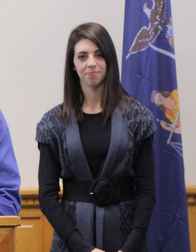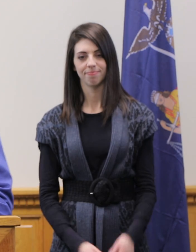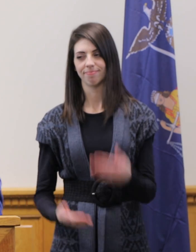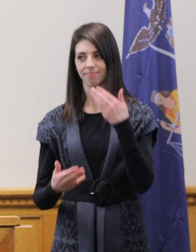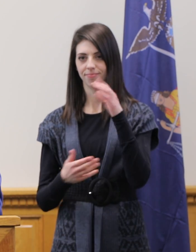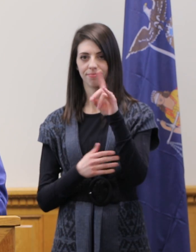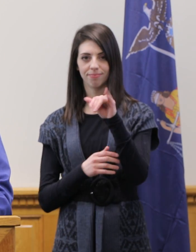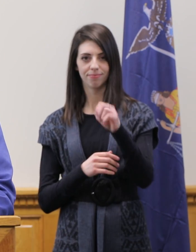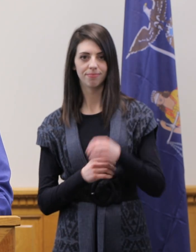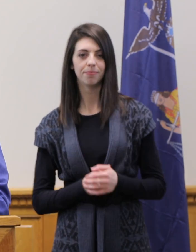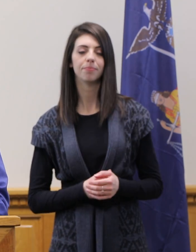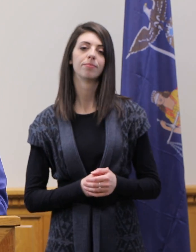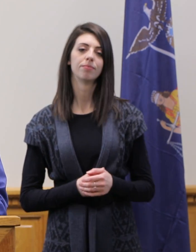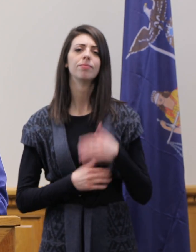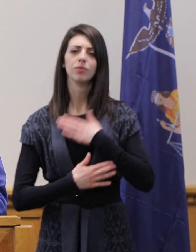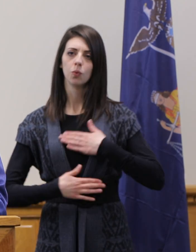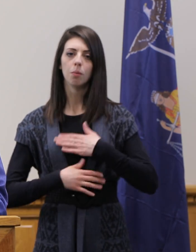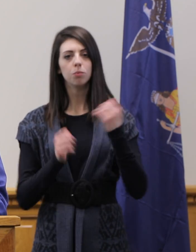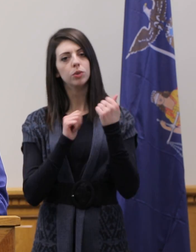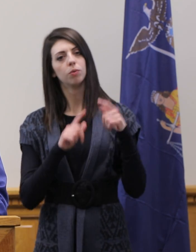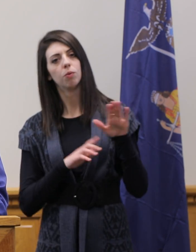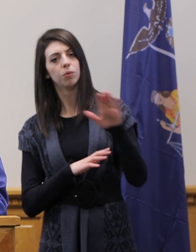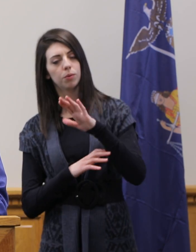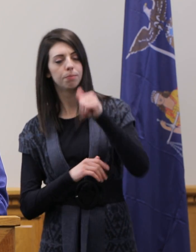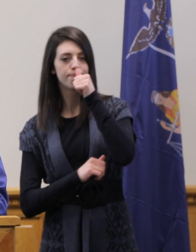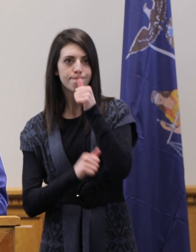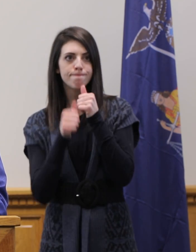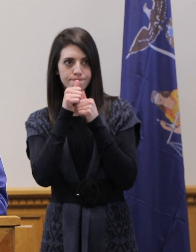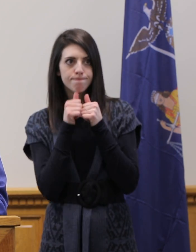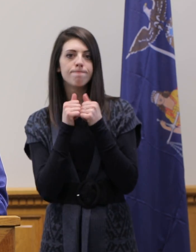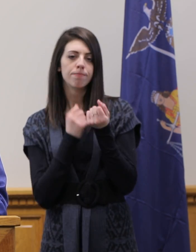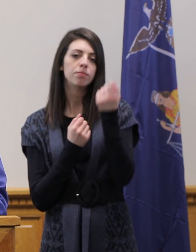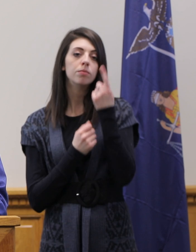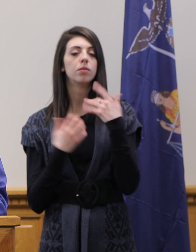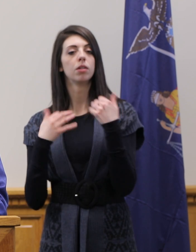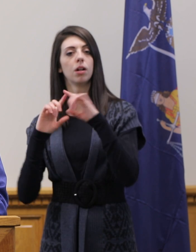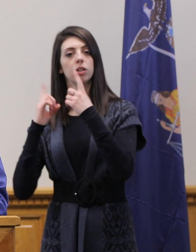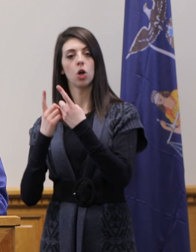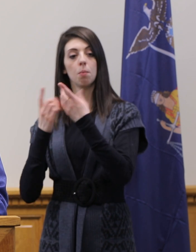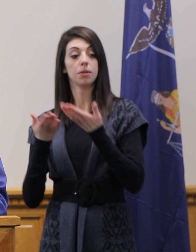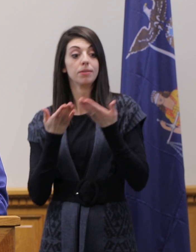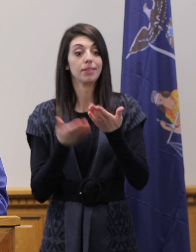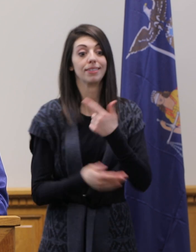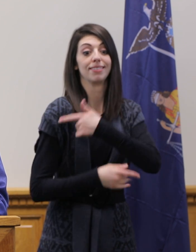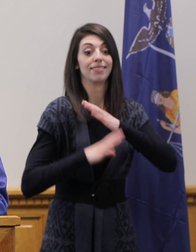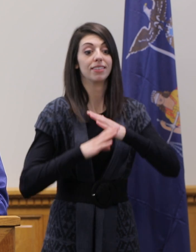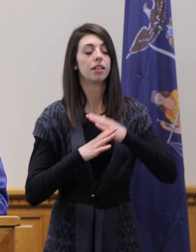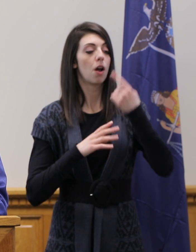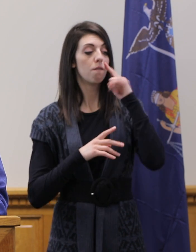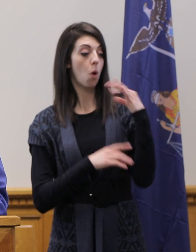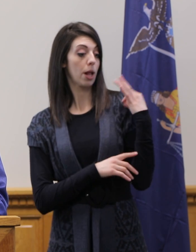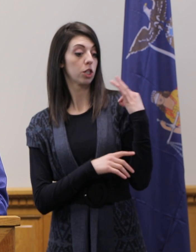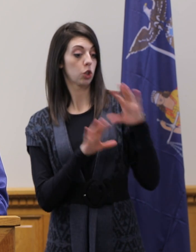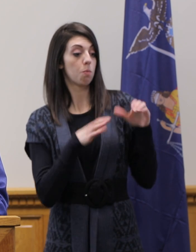Thank you, Diane. We appreciate everyone's patience. Please realize that the Health Department is administering vaccines to eligible groups